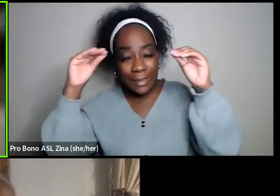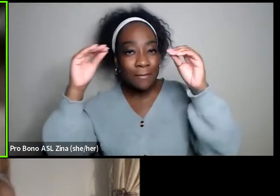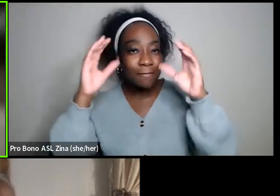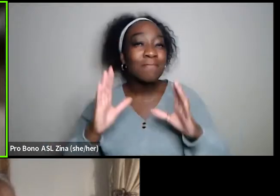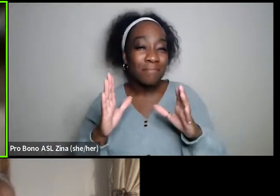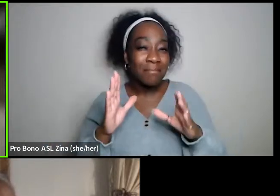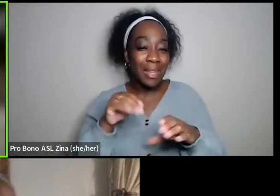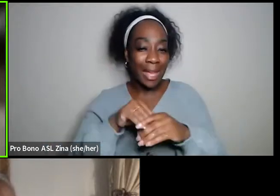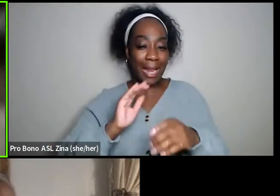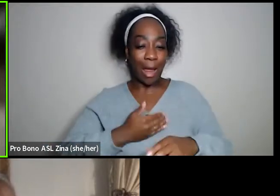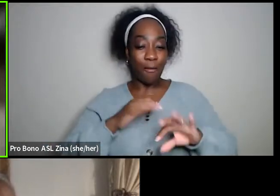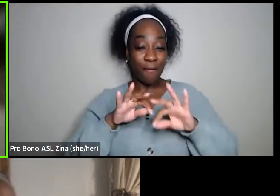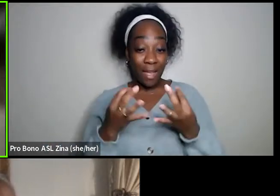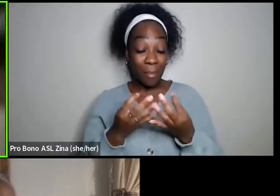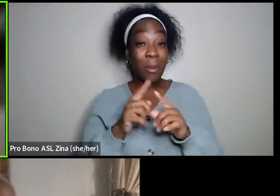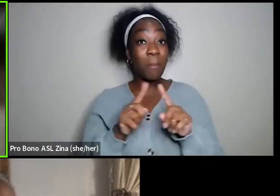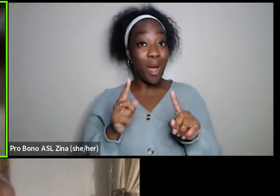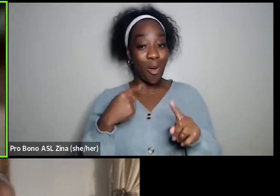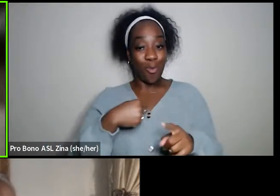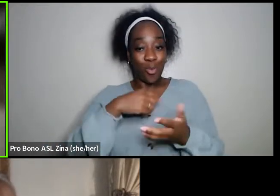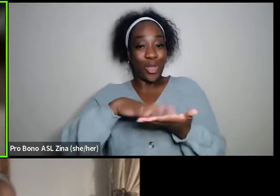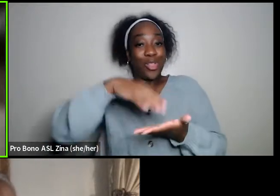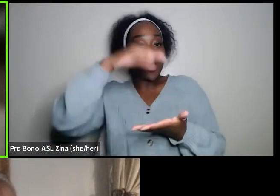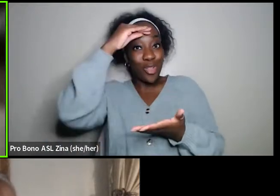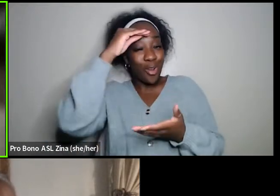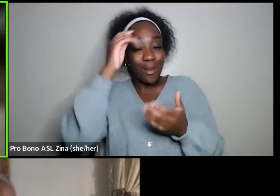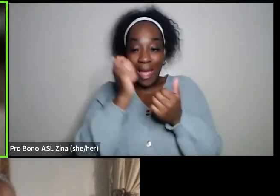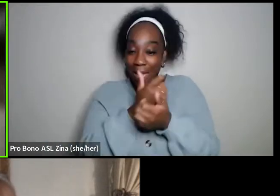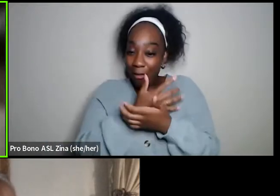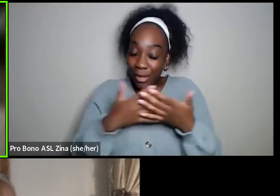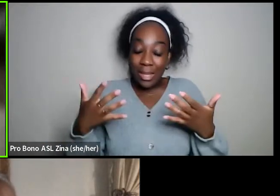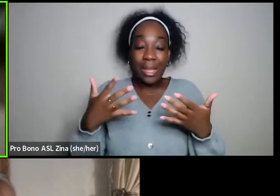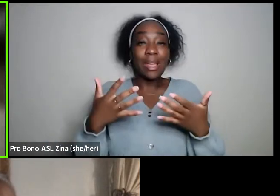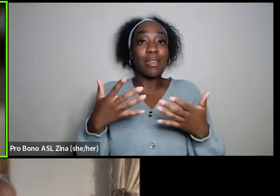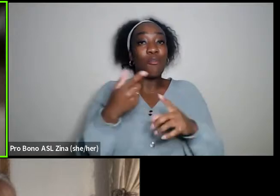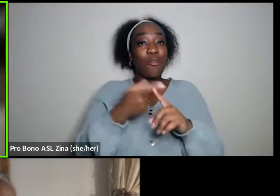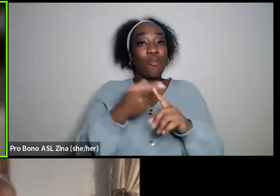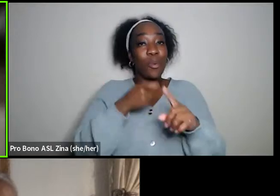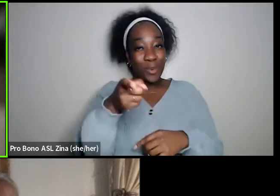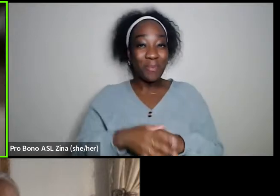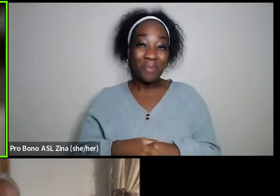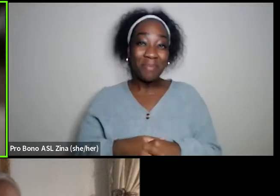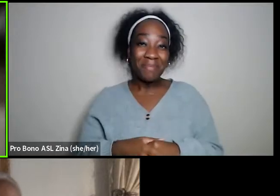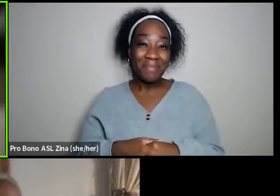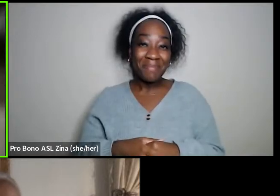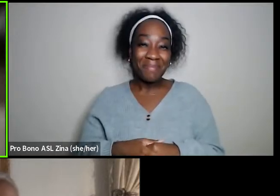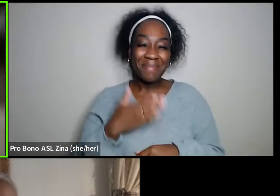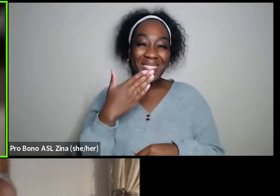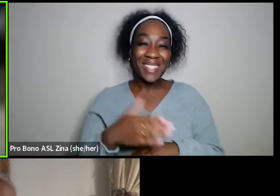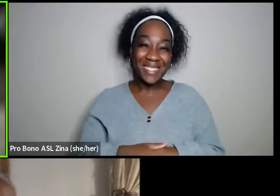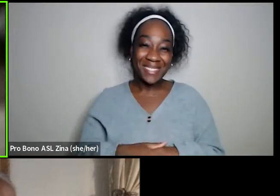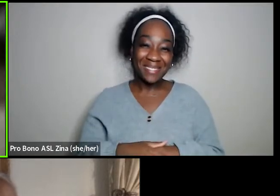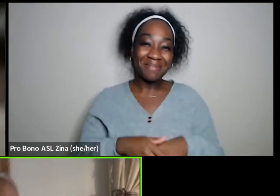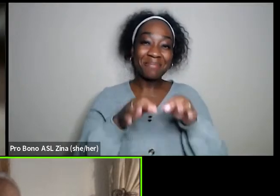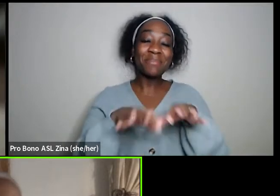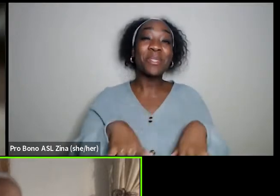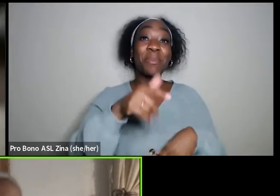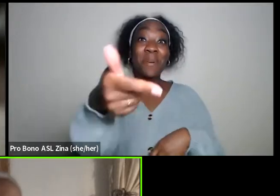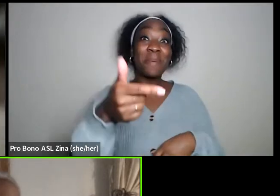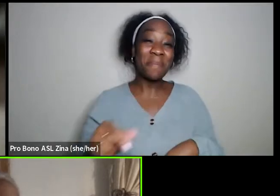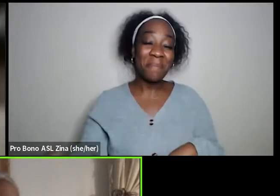we learn it all and get the best of what we do from you. Thank you. Thank you.